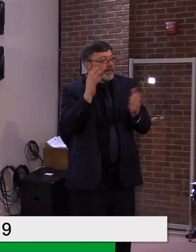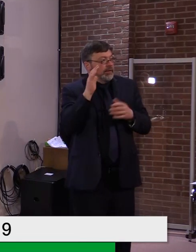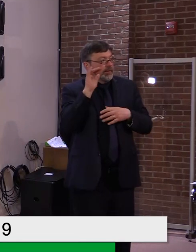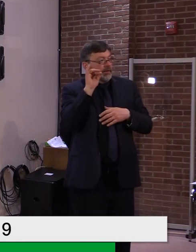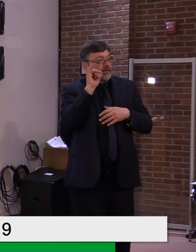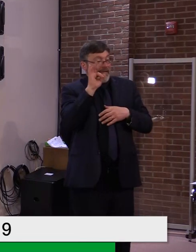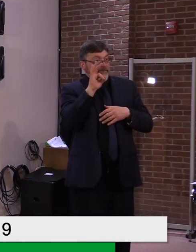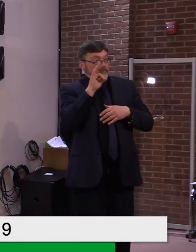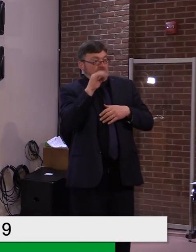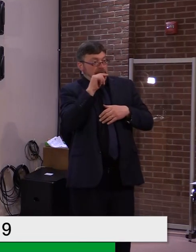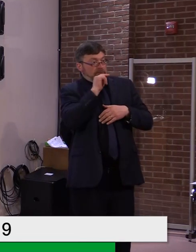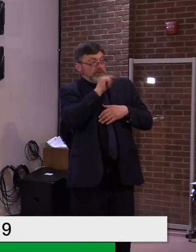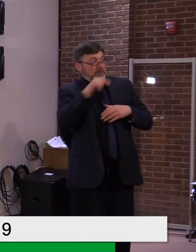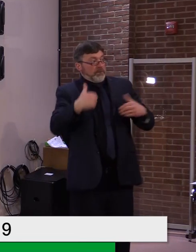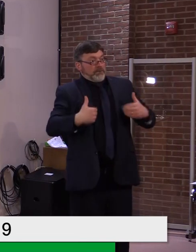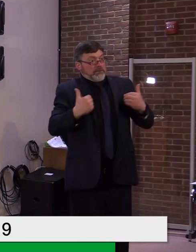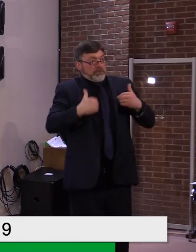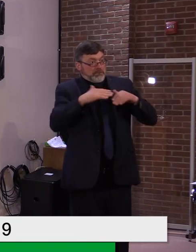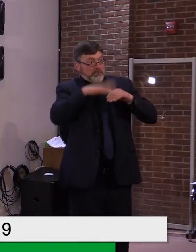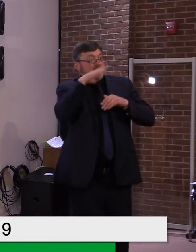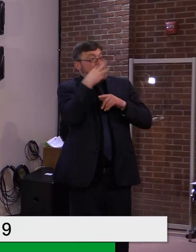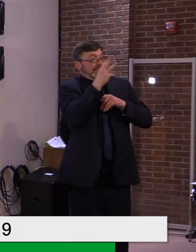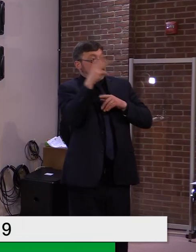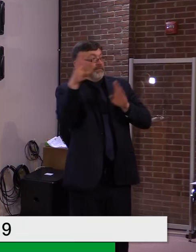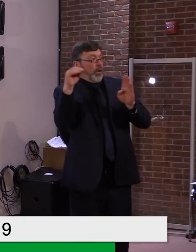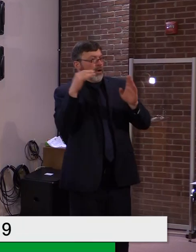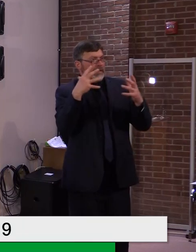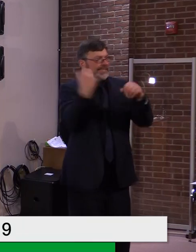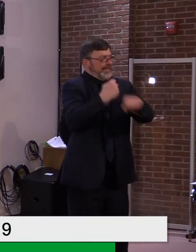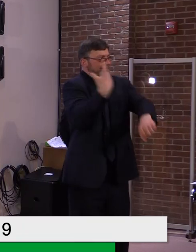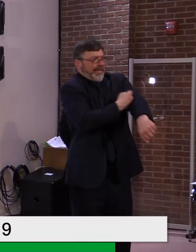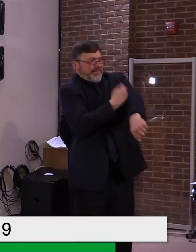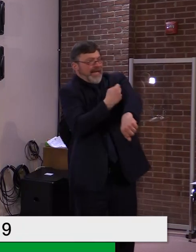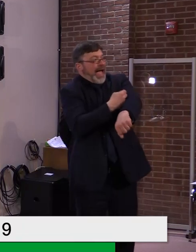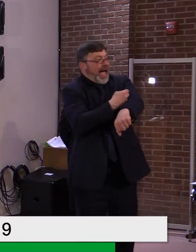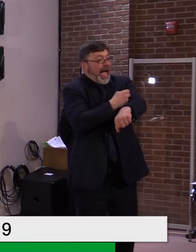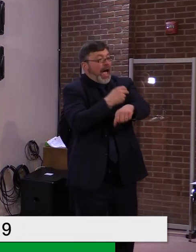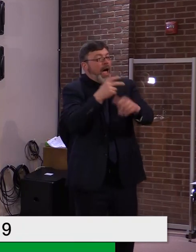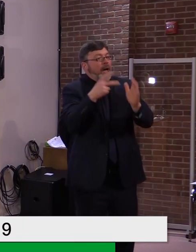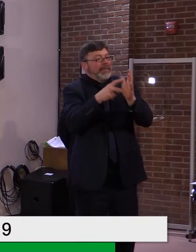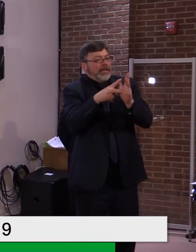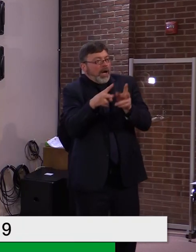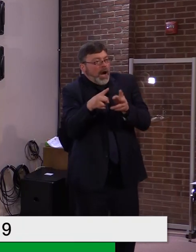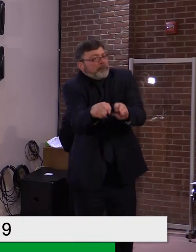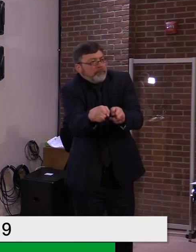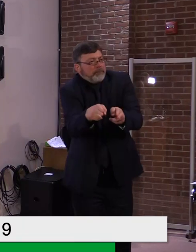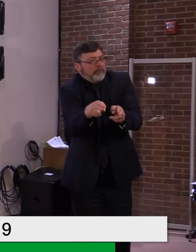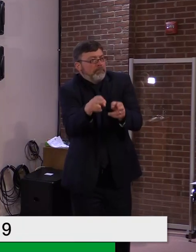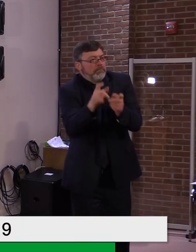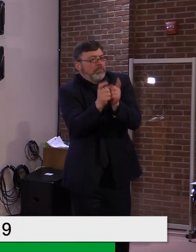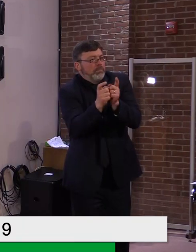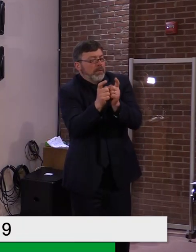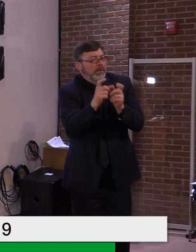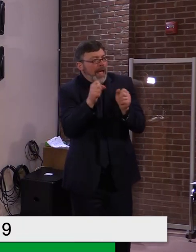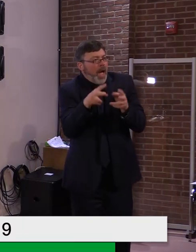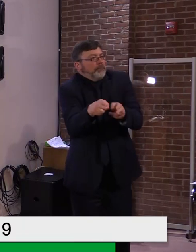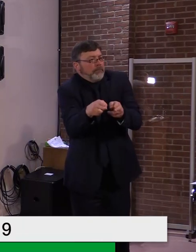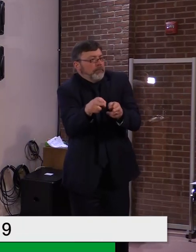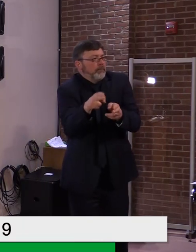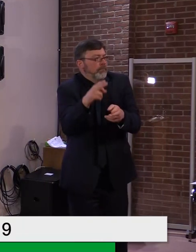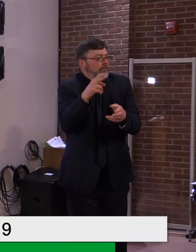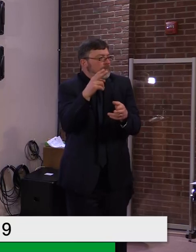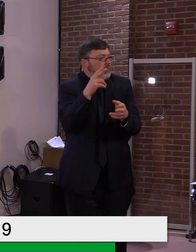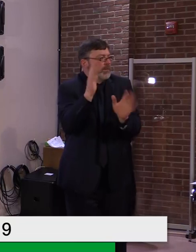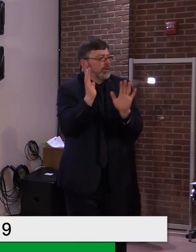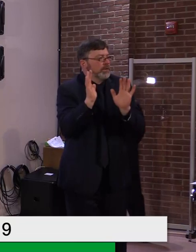can have of active cases in any age range, the better for the entire state, and the better for